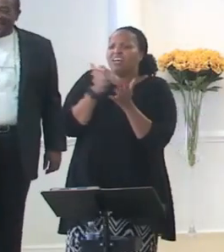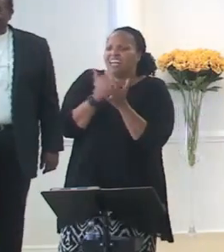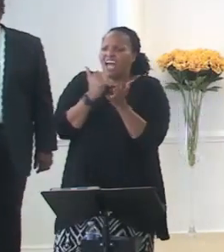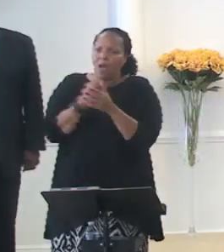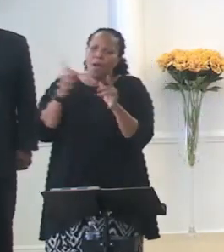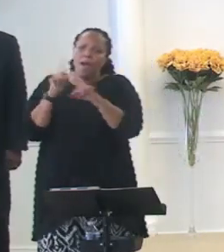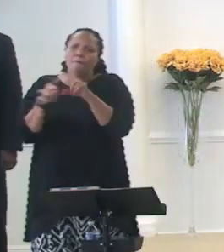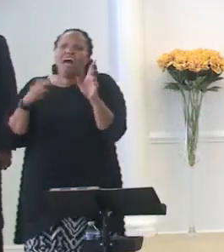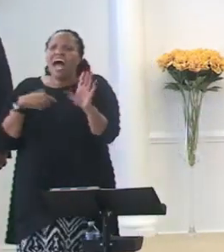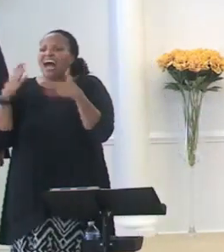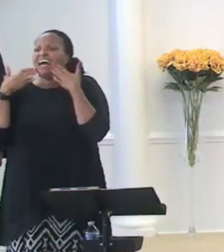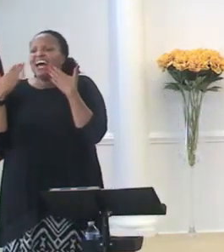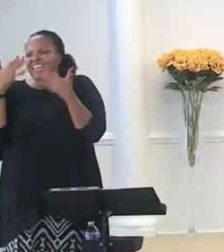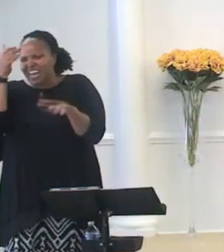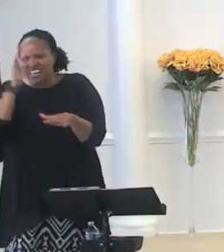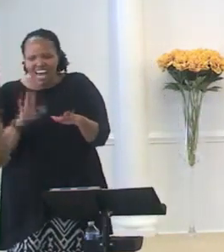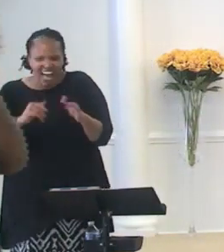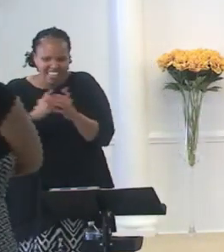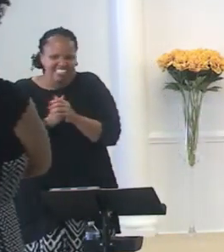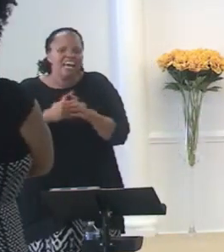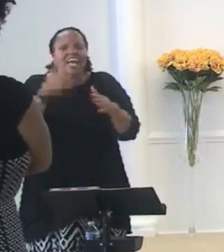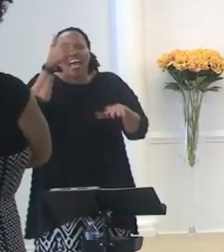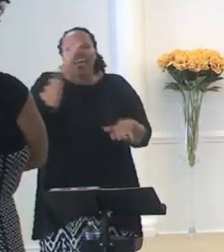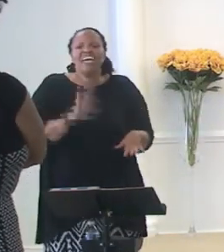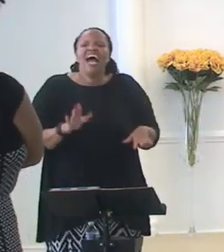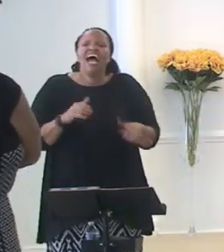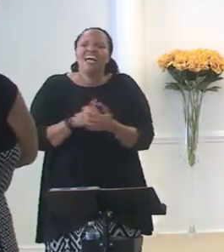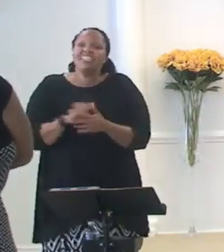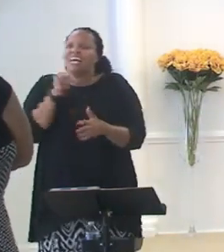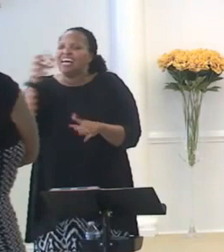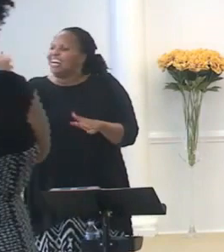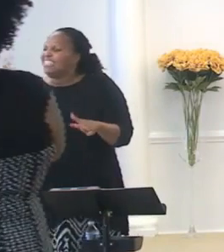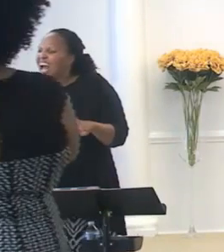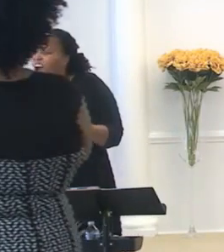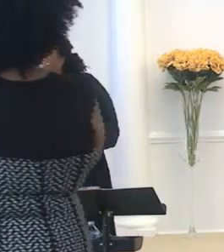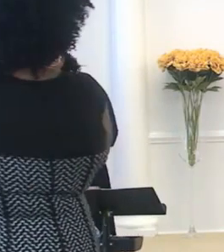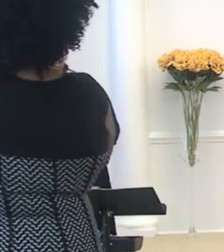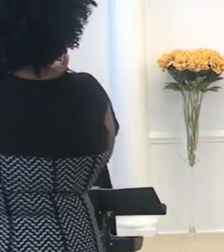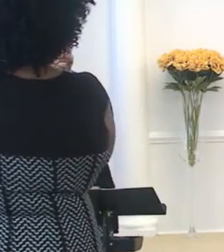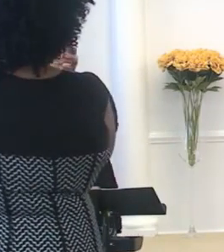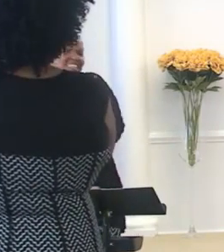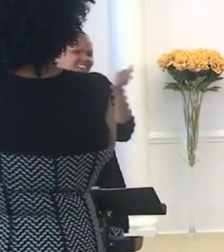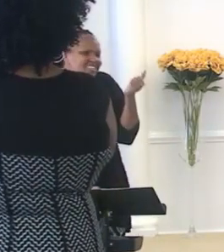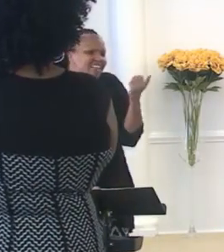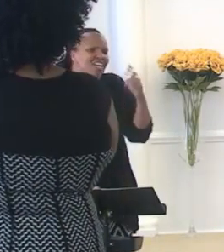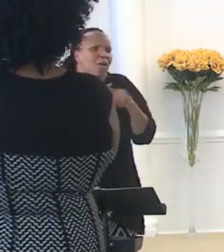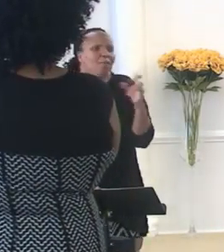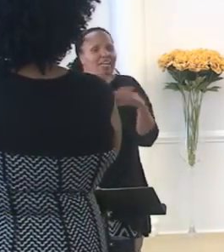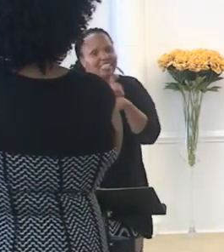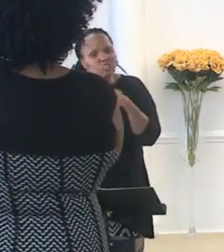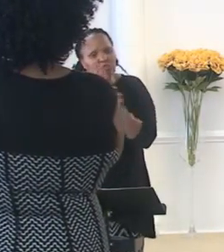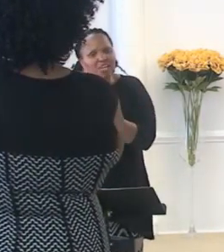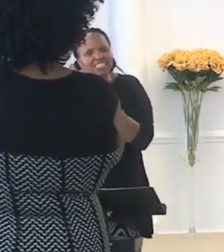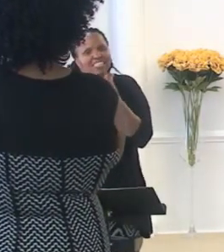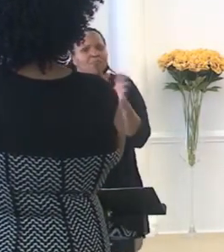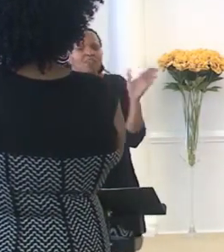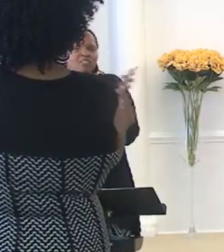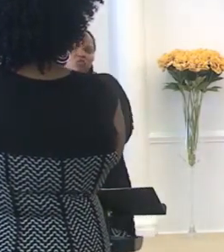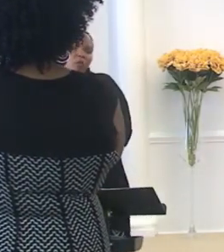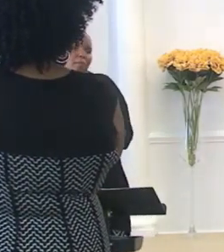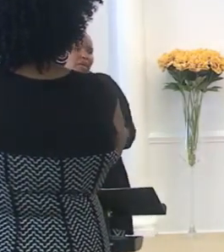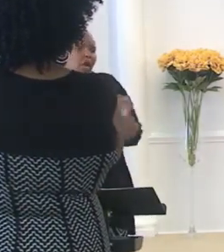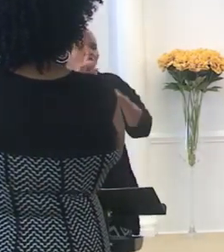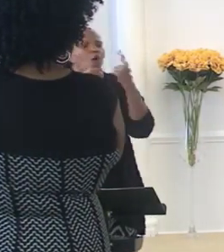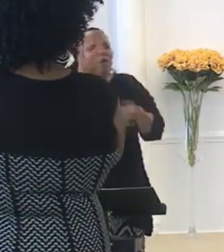But I thank God that in God, not only is it devastation, but it's creation. Because when